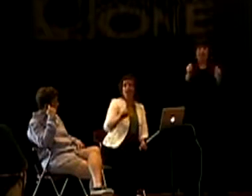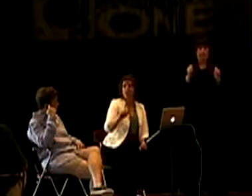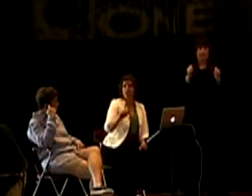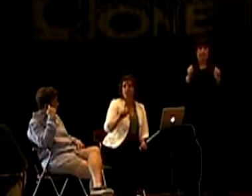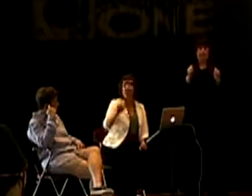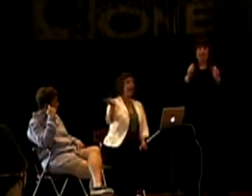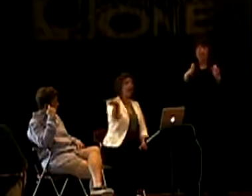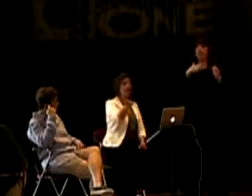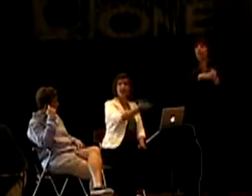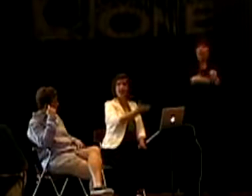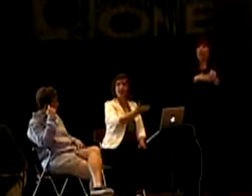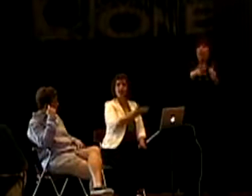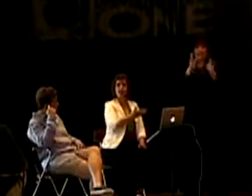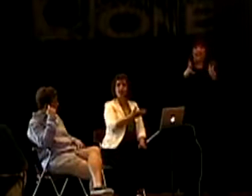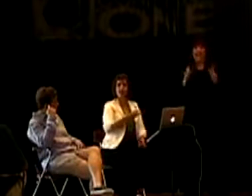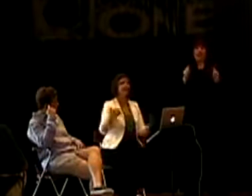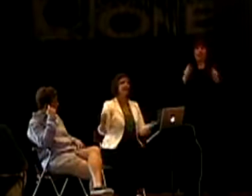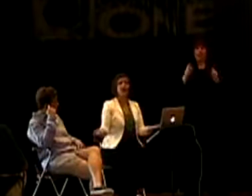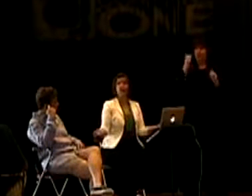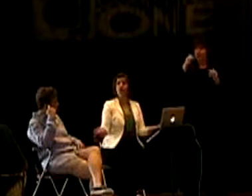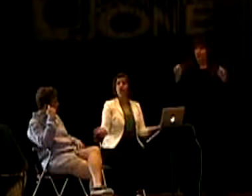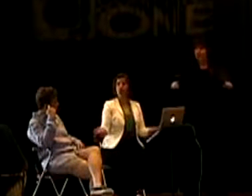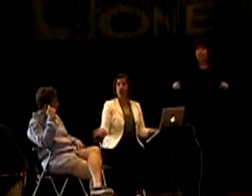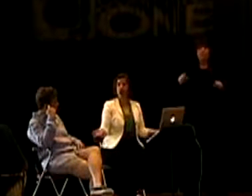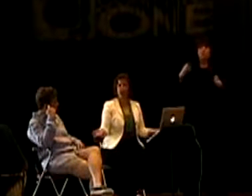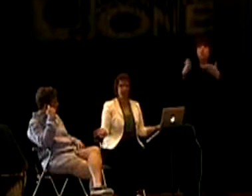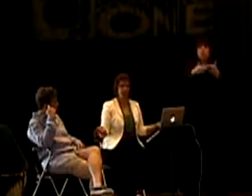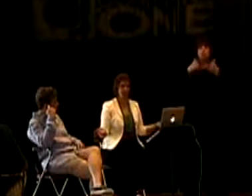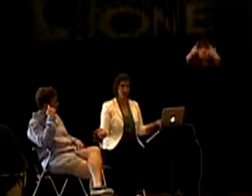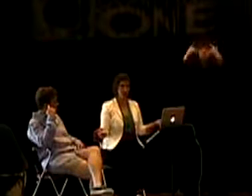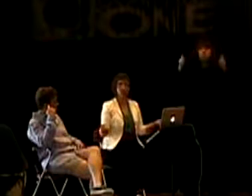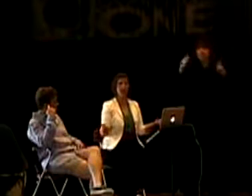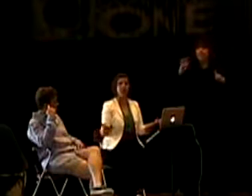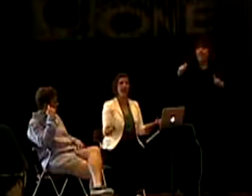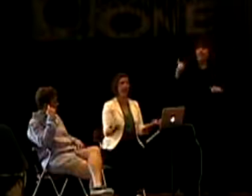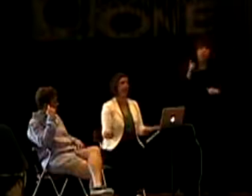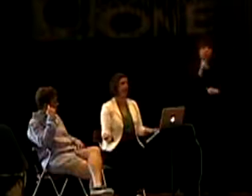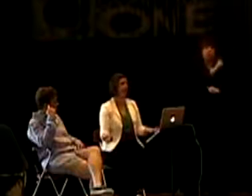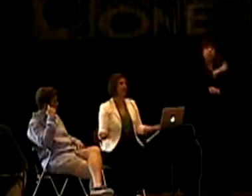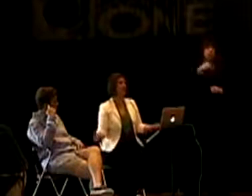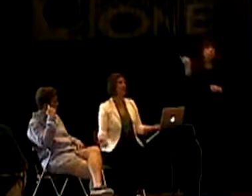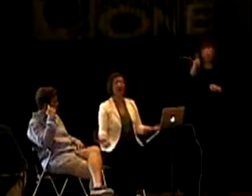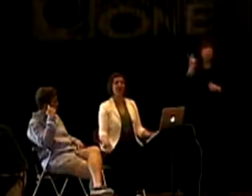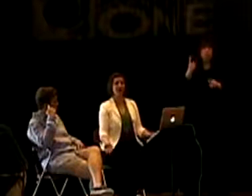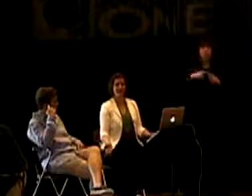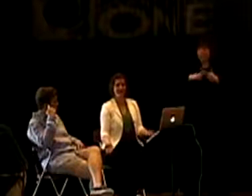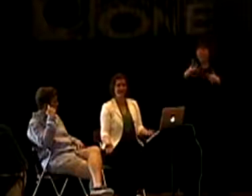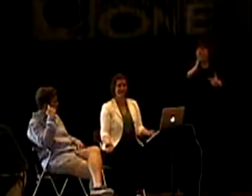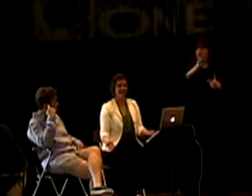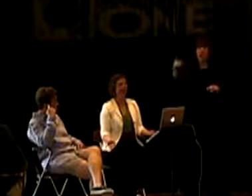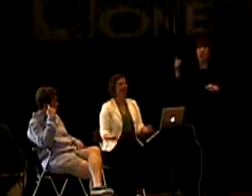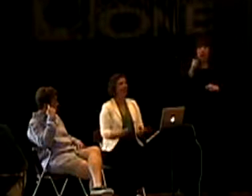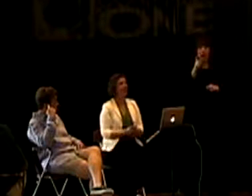if possible. If you have to leave the room, it's not a problem to walk in front of the camera. Just don't hang out there, is I guess all I would